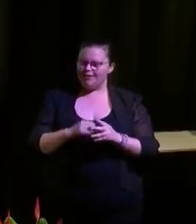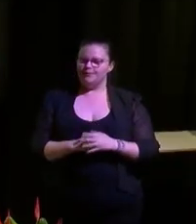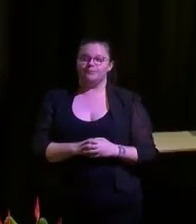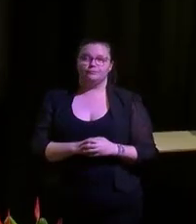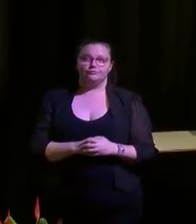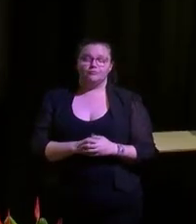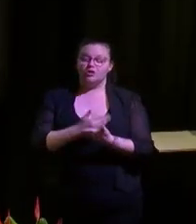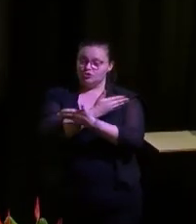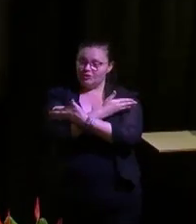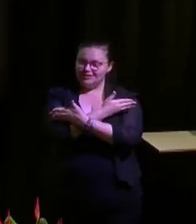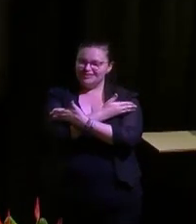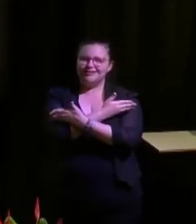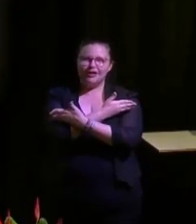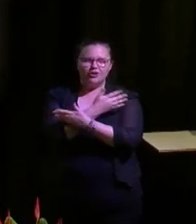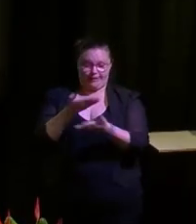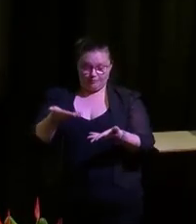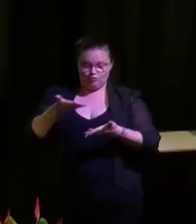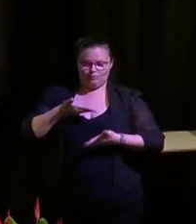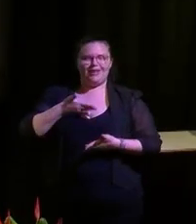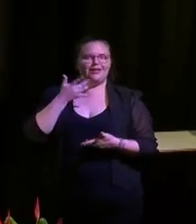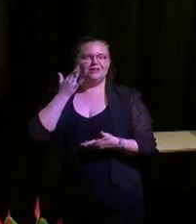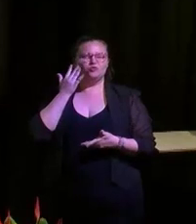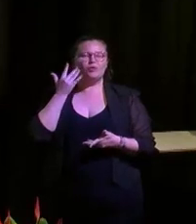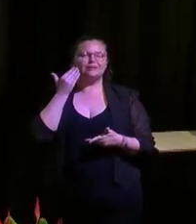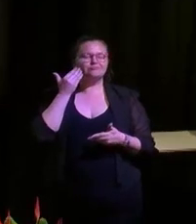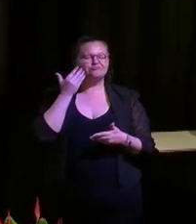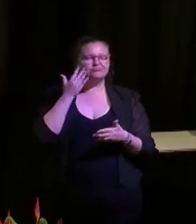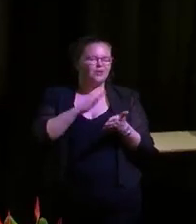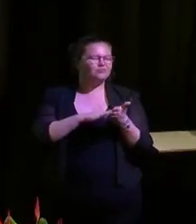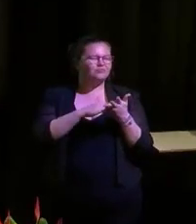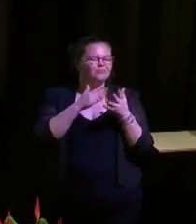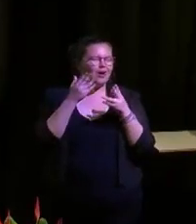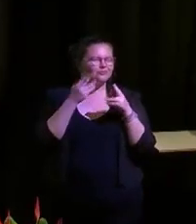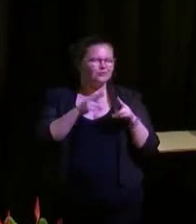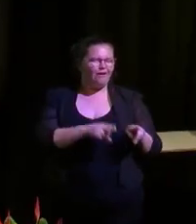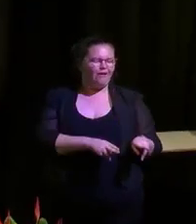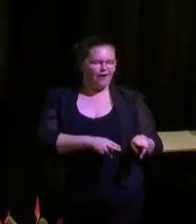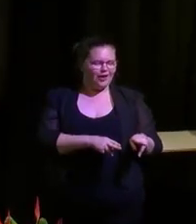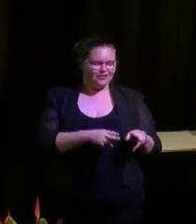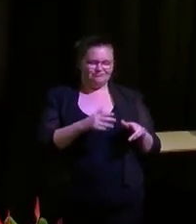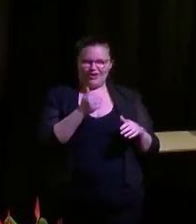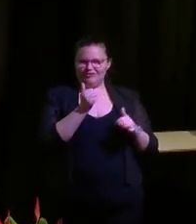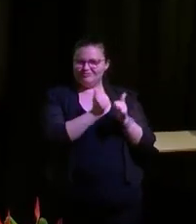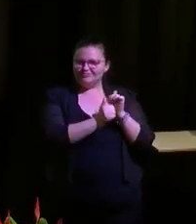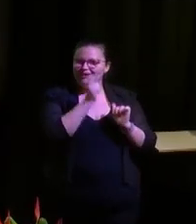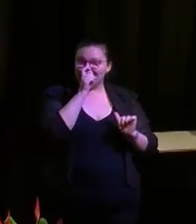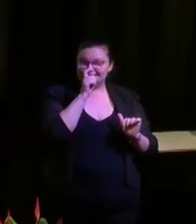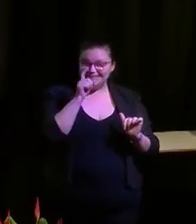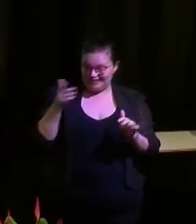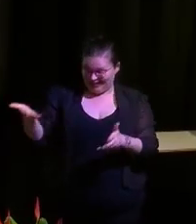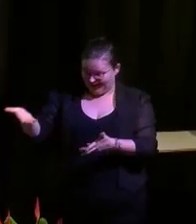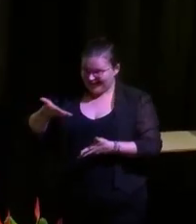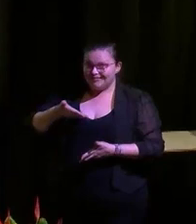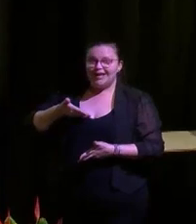came to me after Mum's passing because my siblings sort of sorted things out and they sort of went like, here, Gail, you have these. And I went